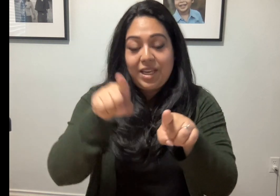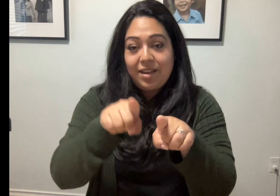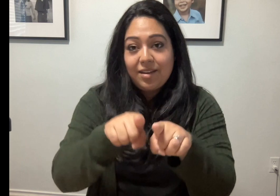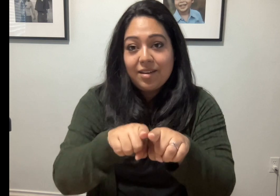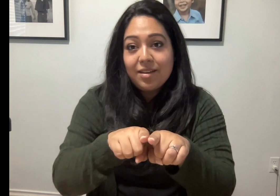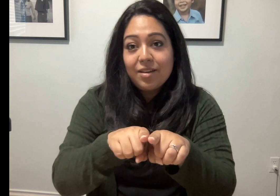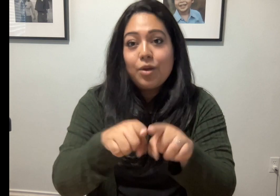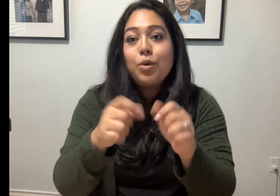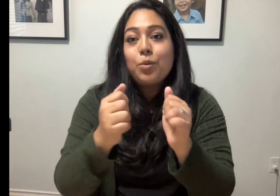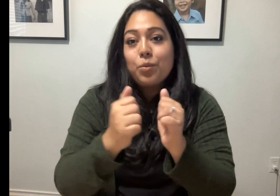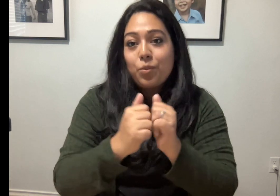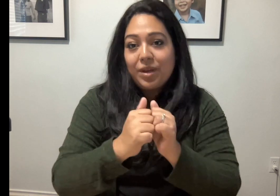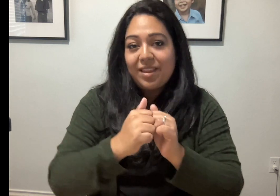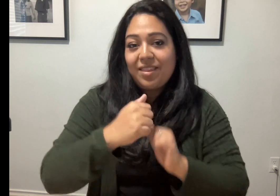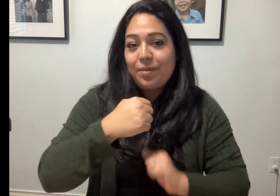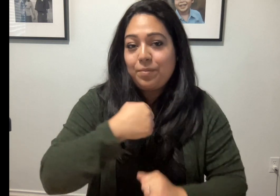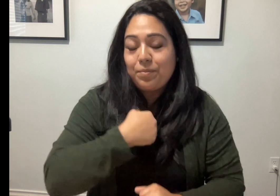Agree with me.